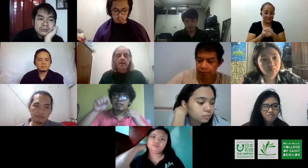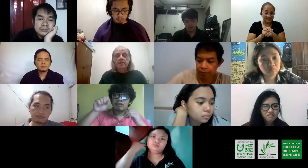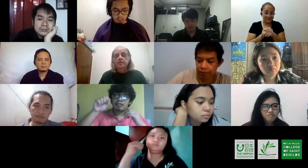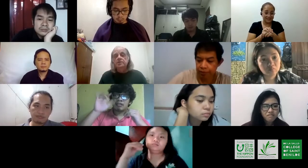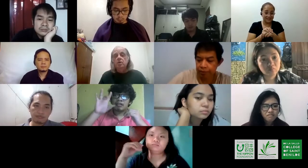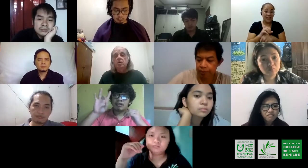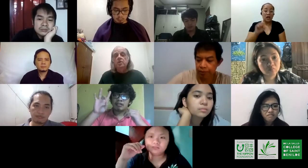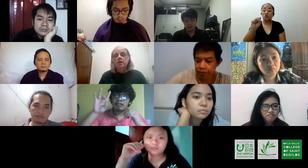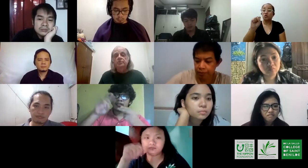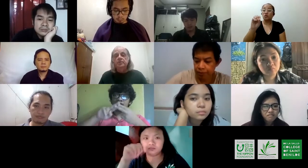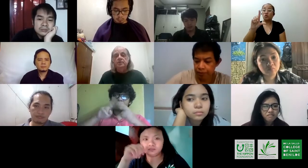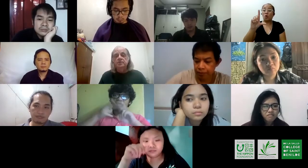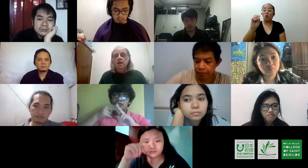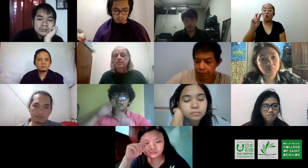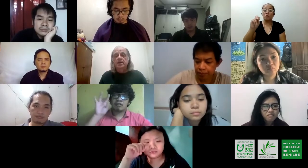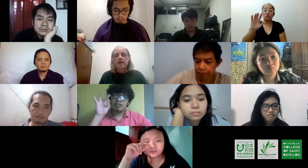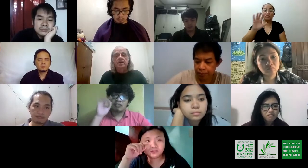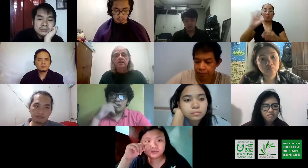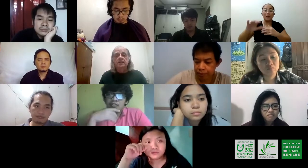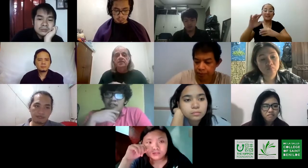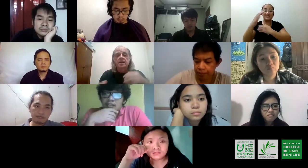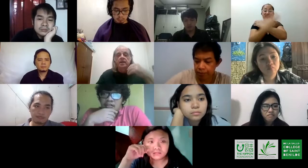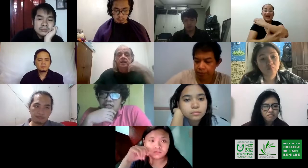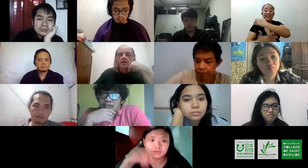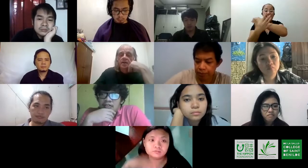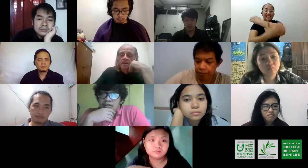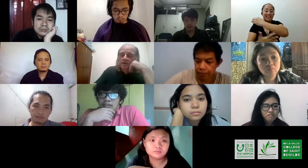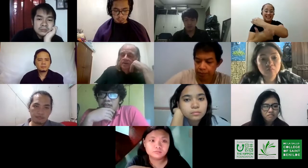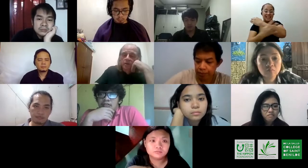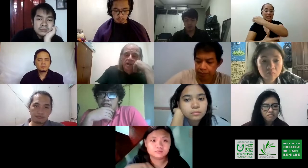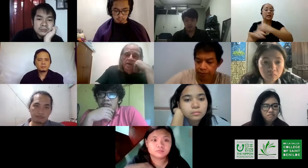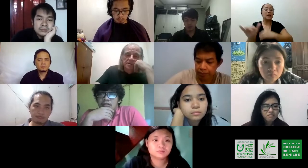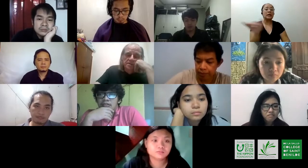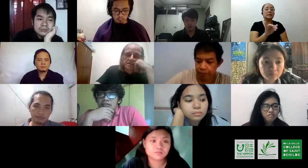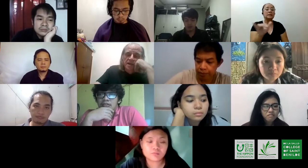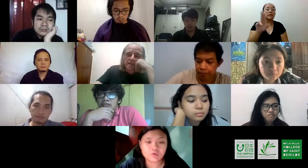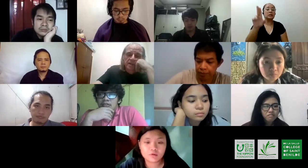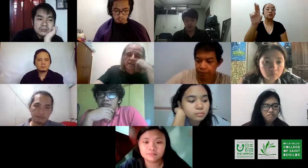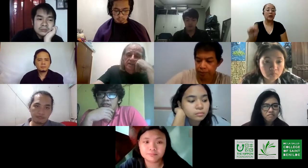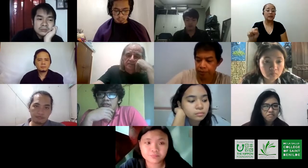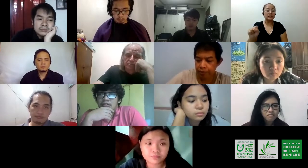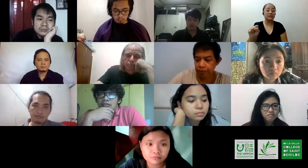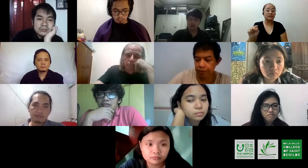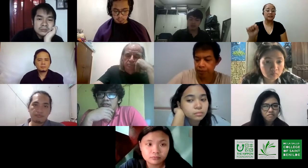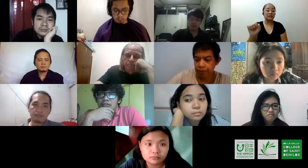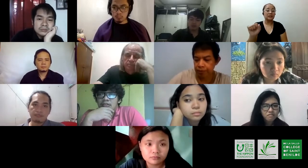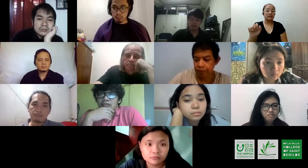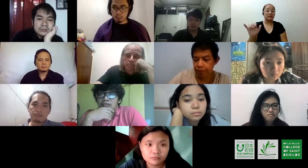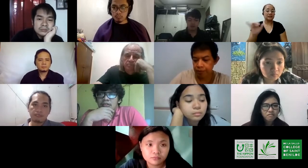Solomon Island is a whole country. Solomon Island is like US, is like Manila.